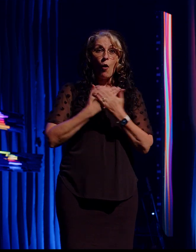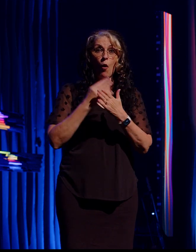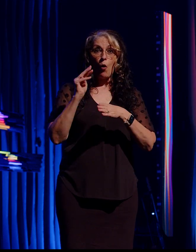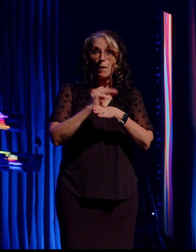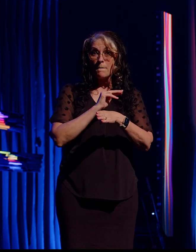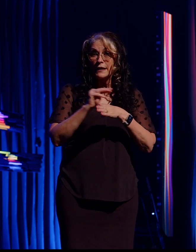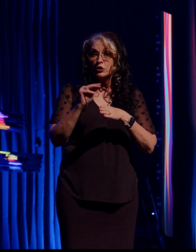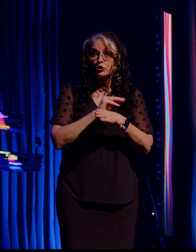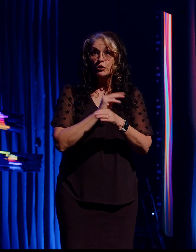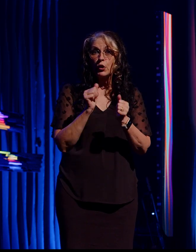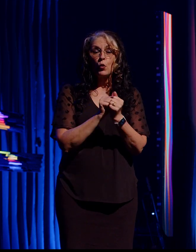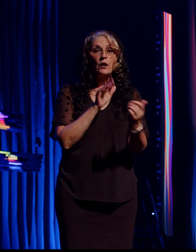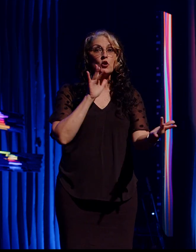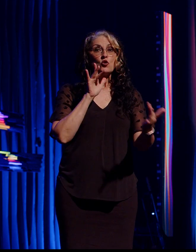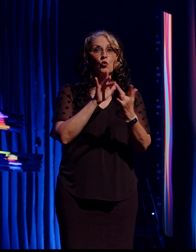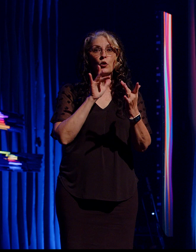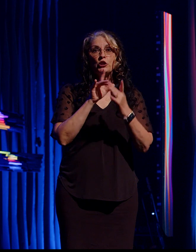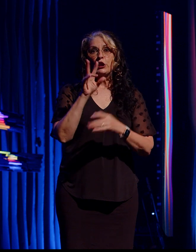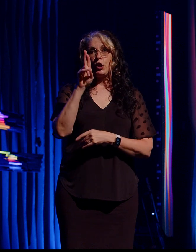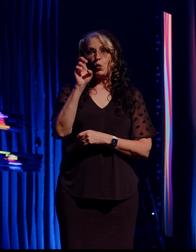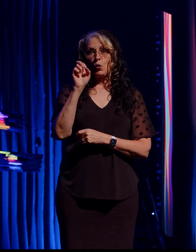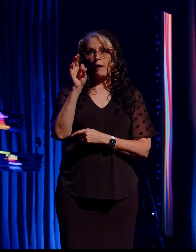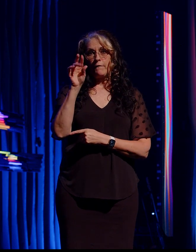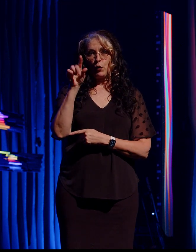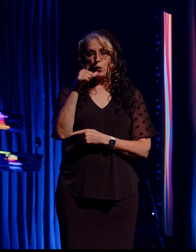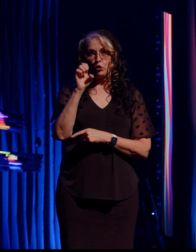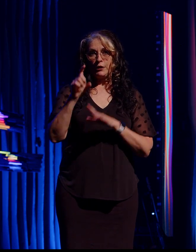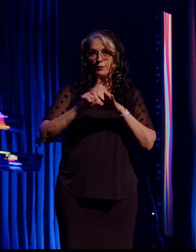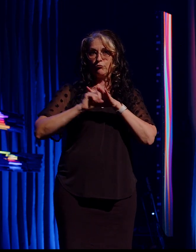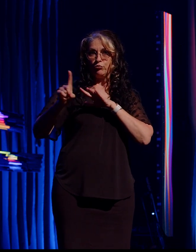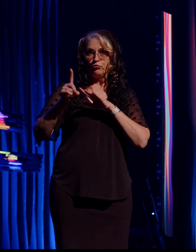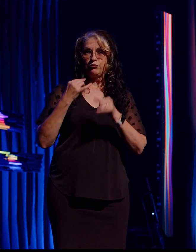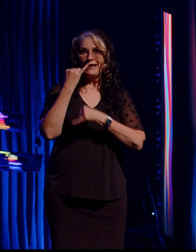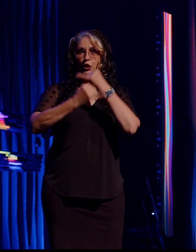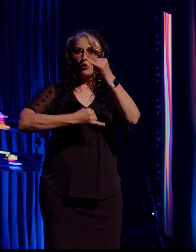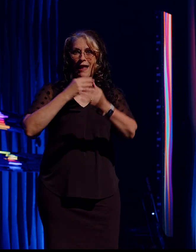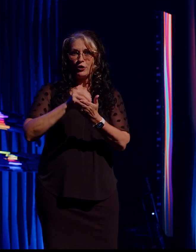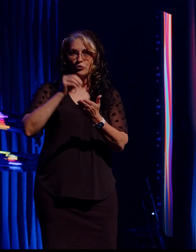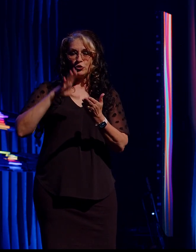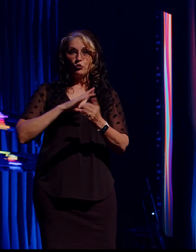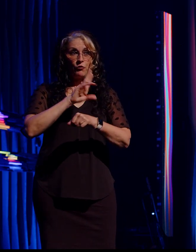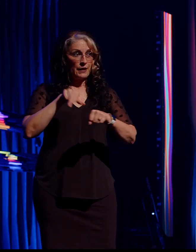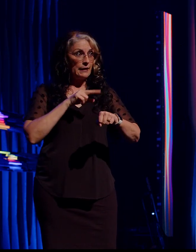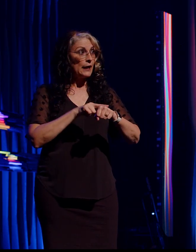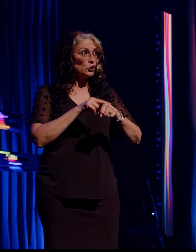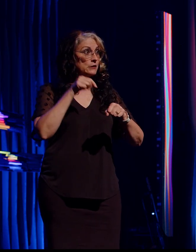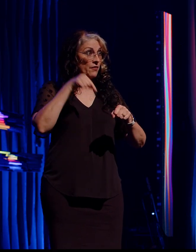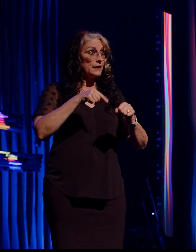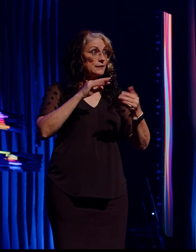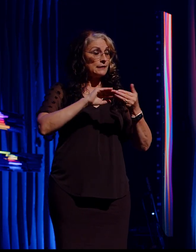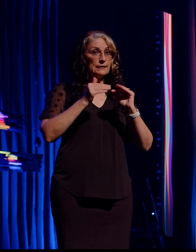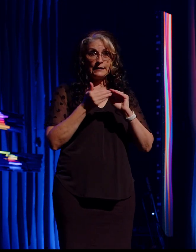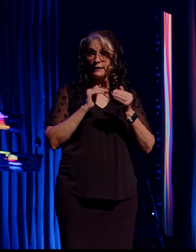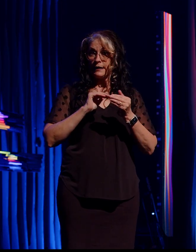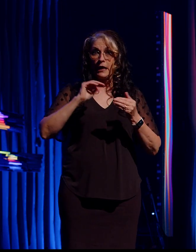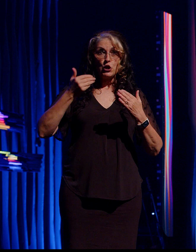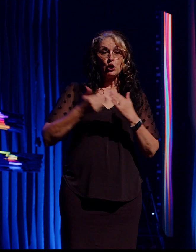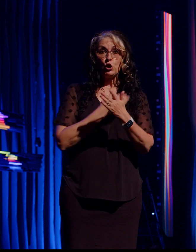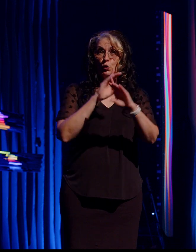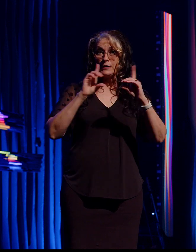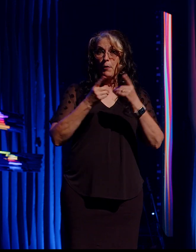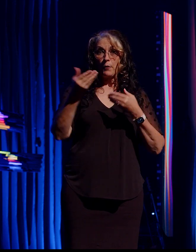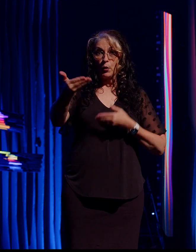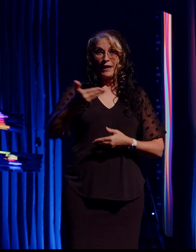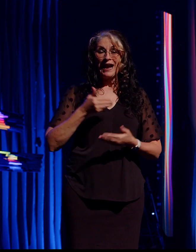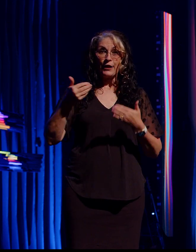among reaching refugees and international students, really reaching the nations here in our own city. We formed a whole new department. We